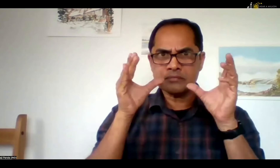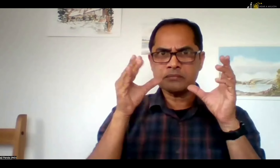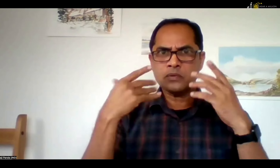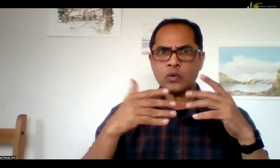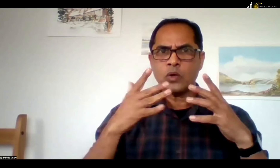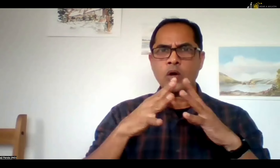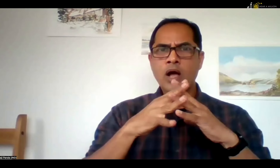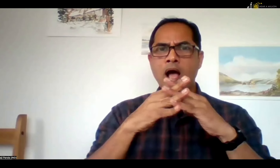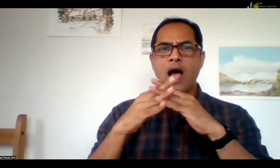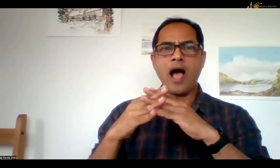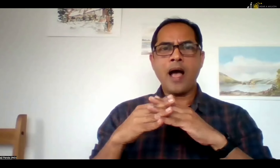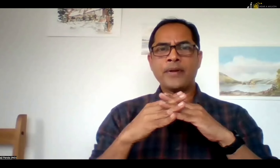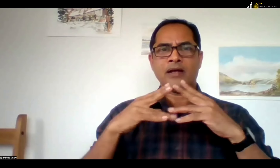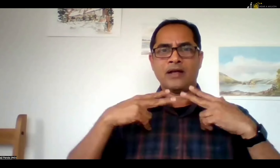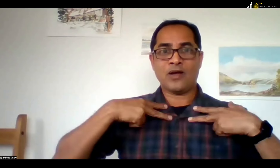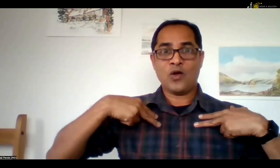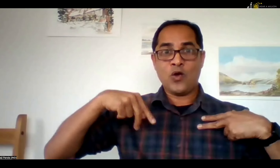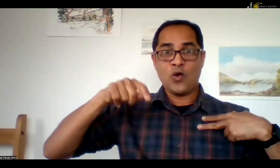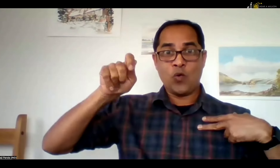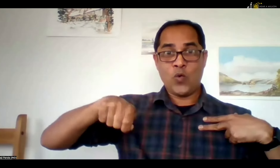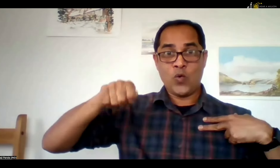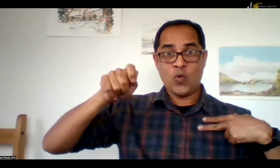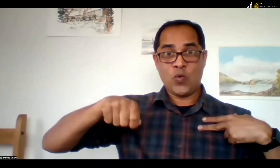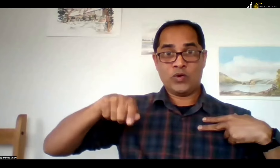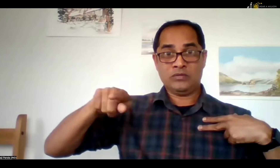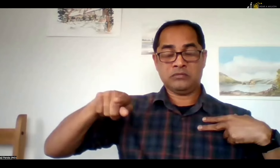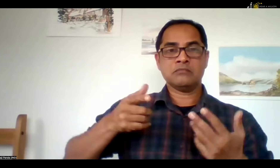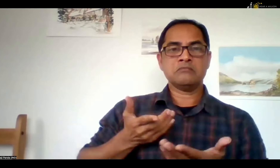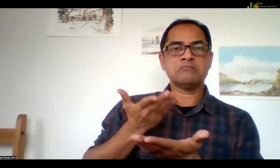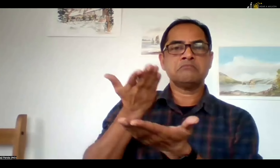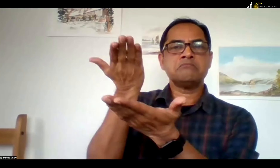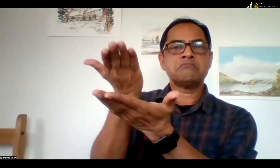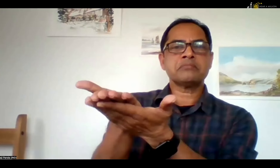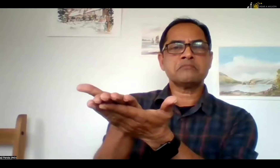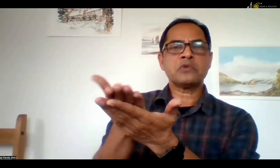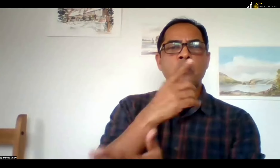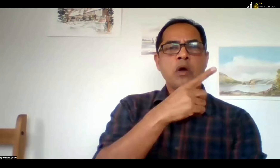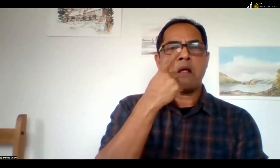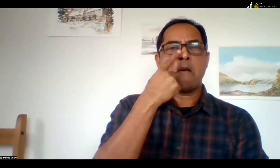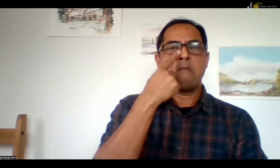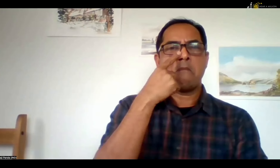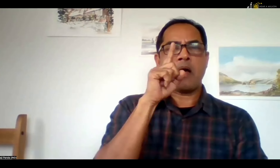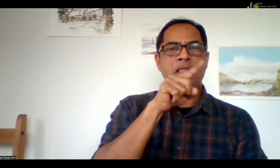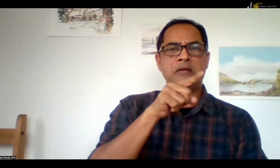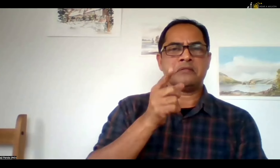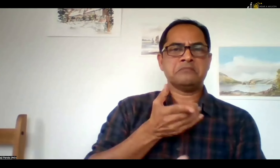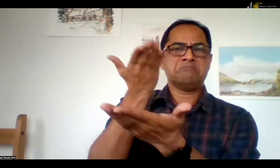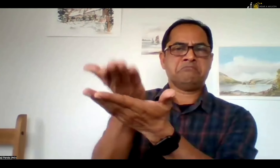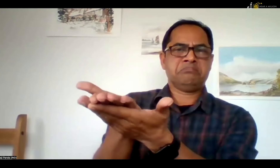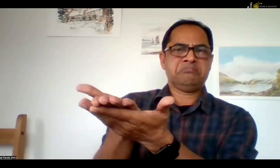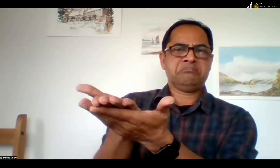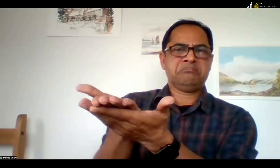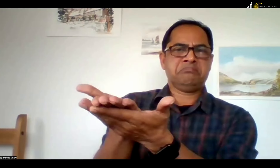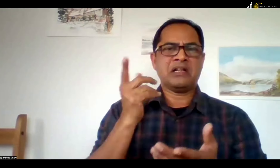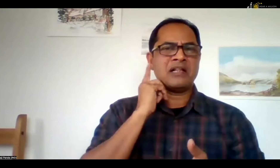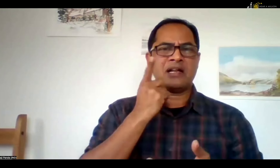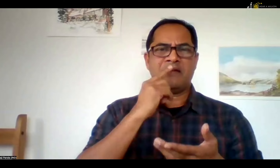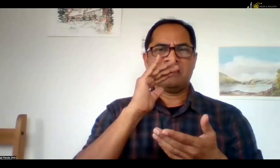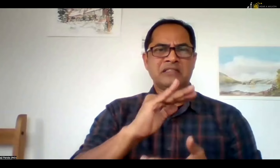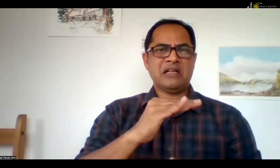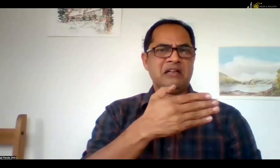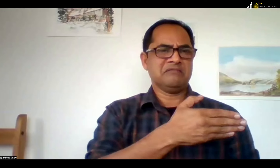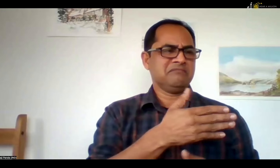or 10 days back, I had a very surprising visit, or a surprising piece of information, that in